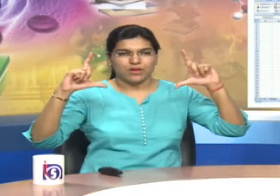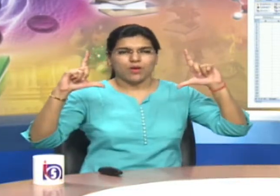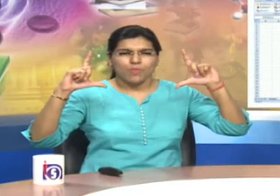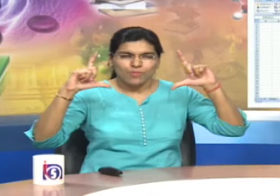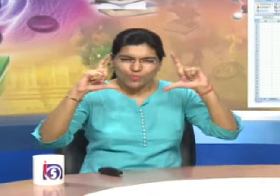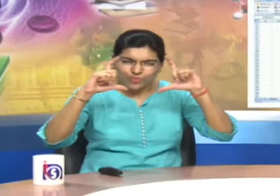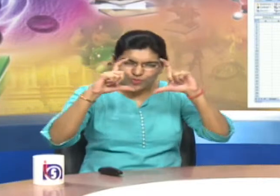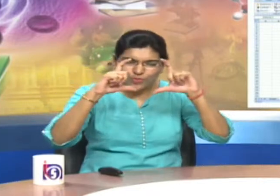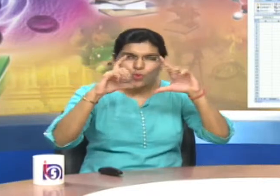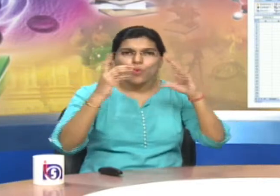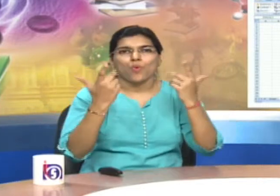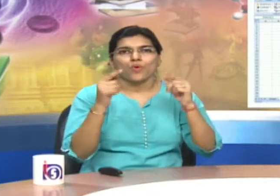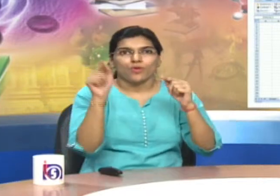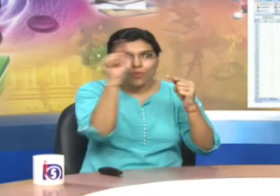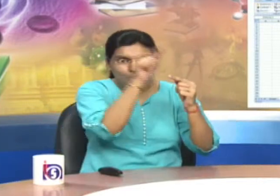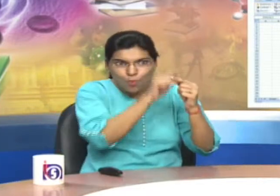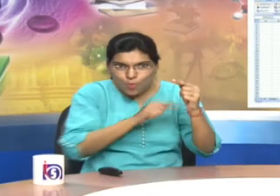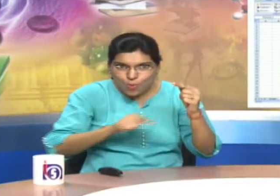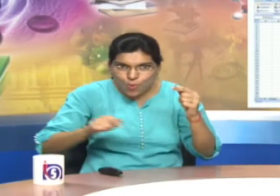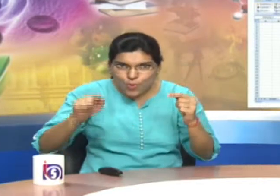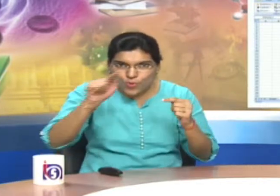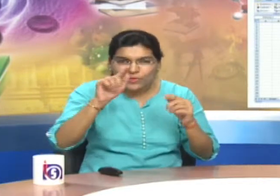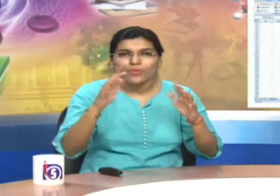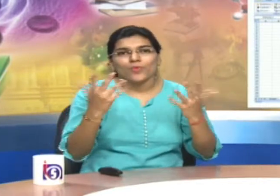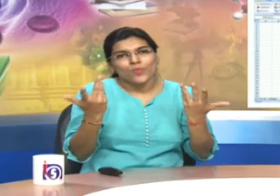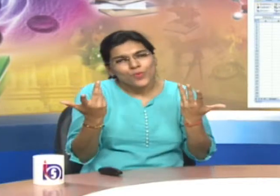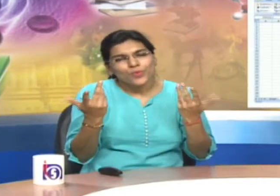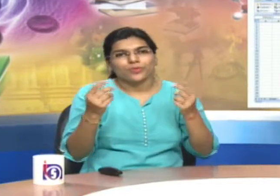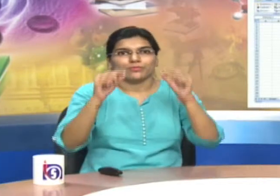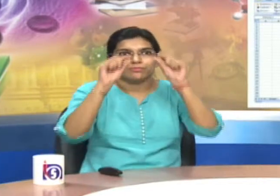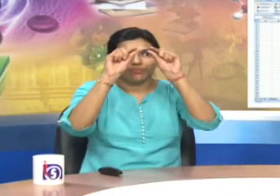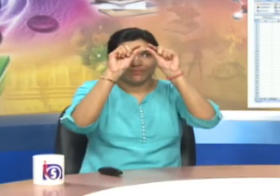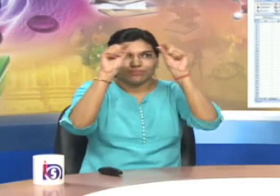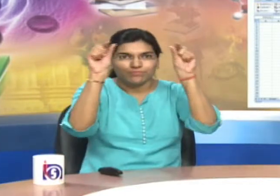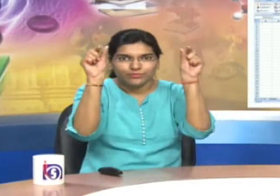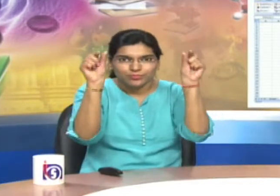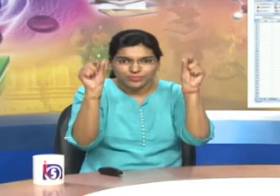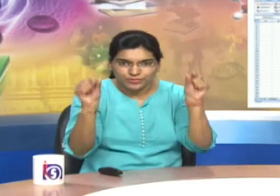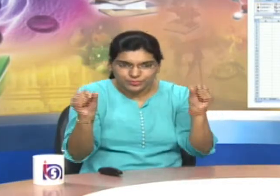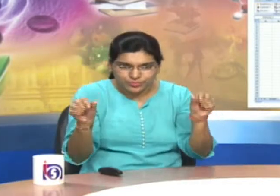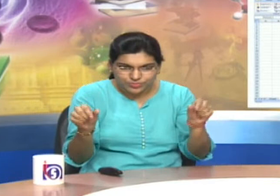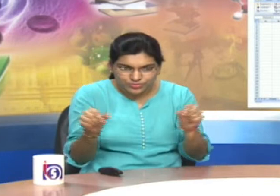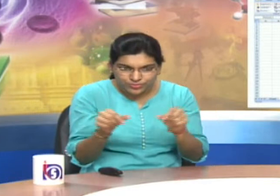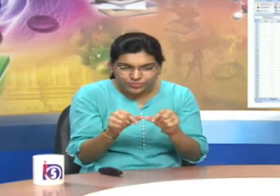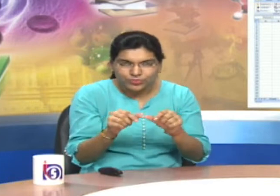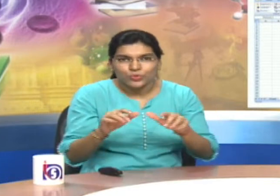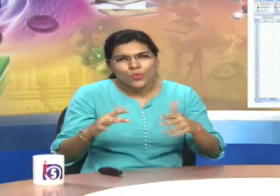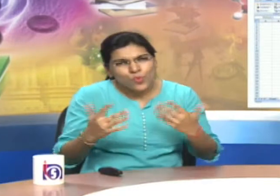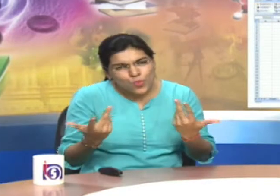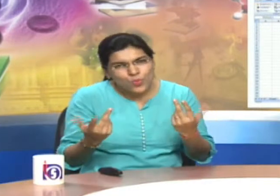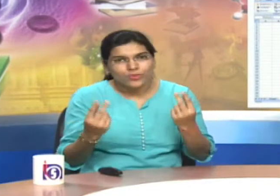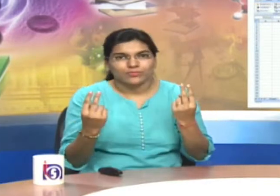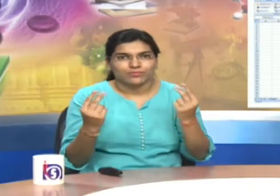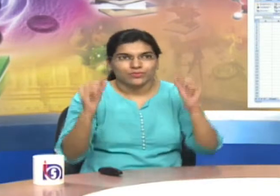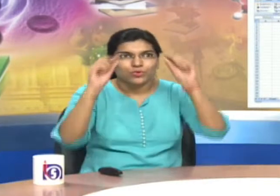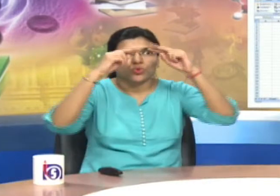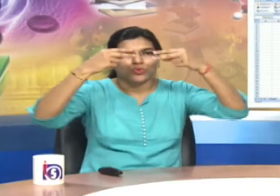the shape. You can decrease the size of the shape or change it in the circle form, or just want to add